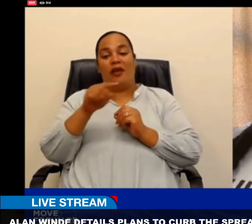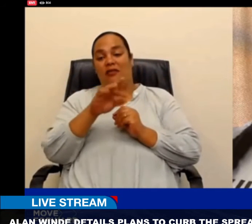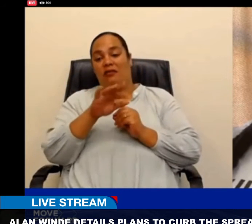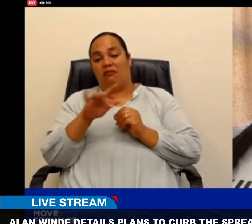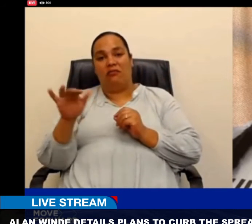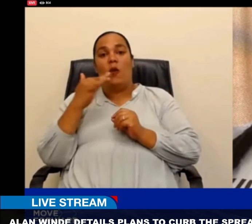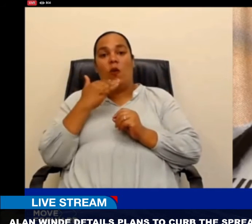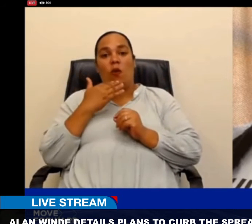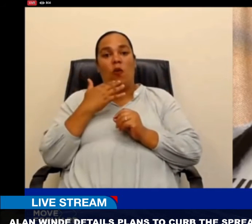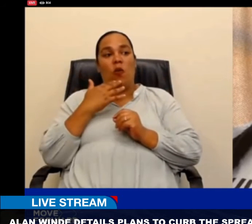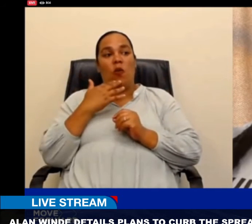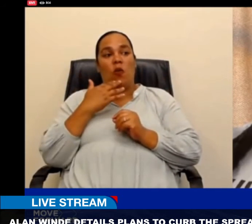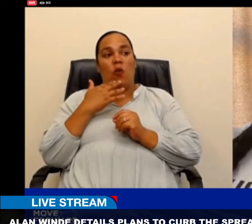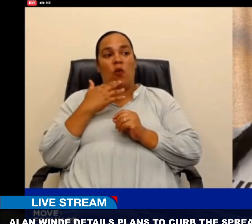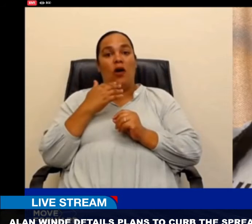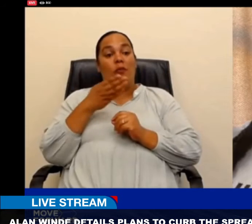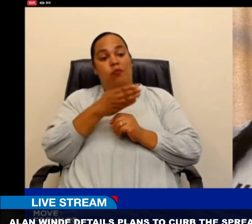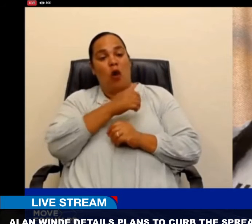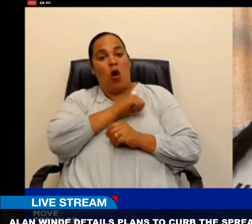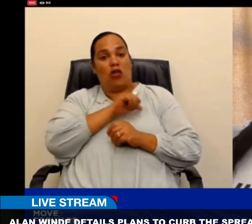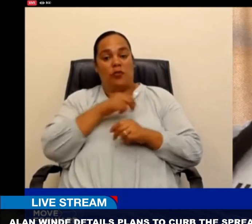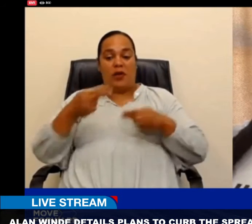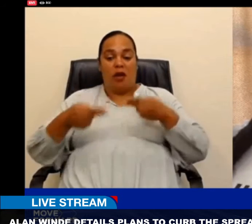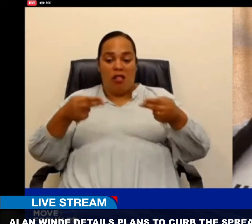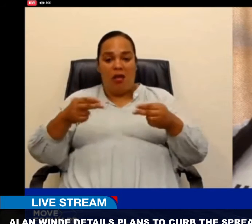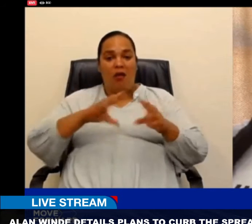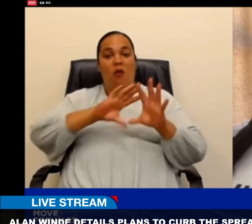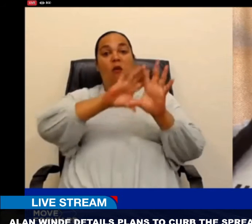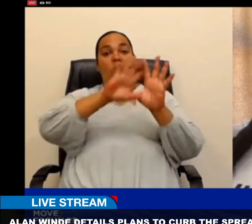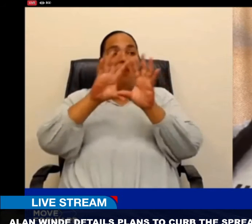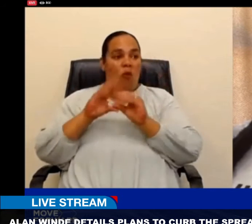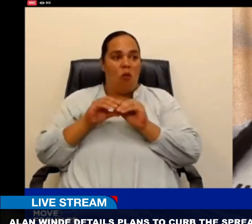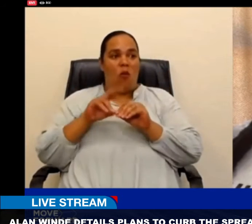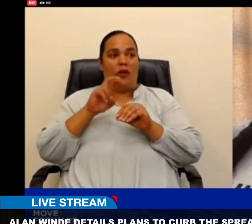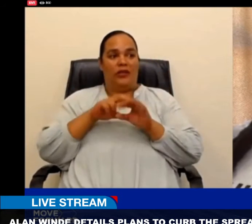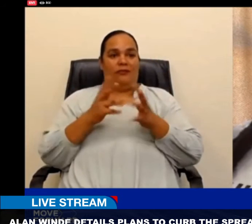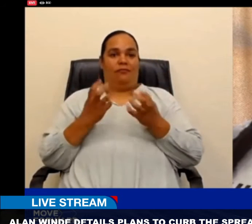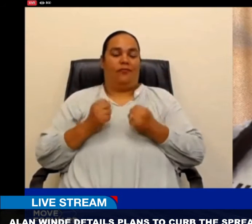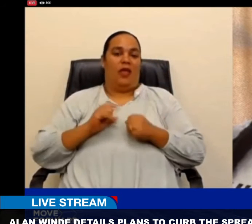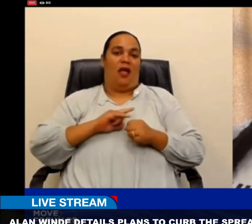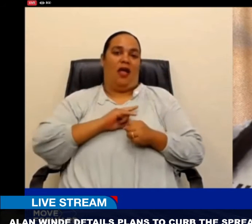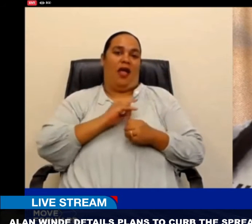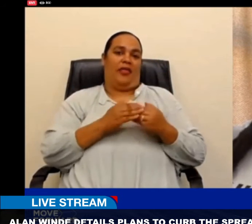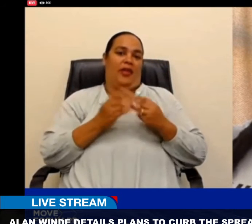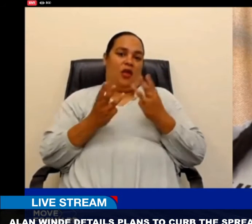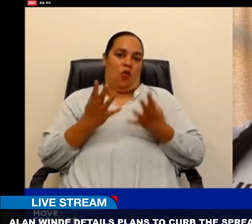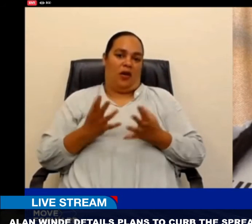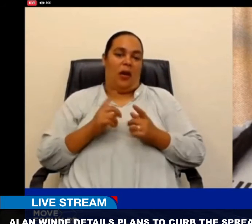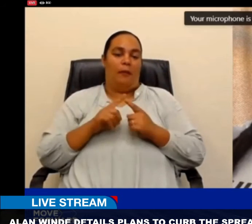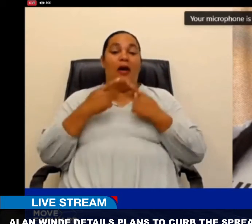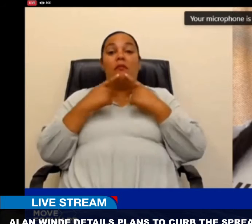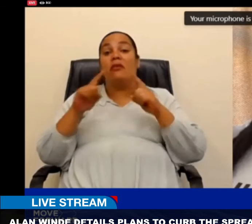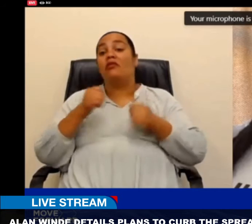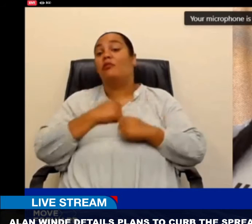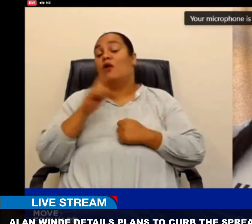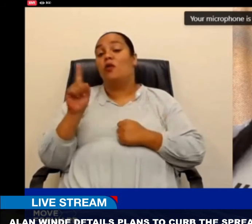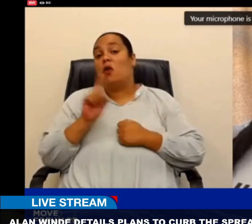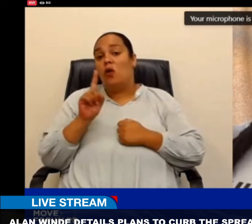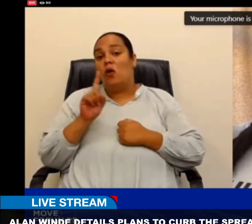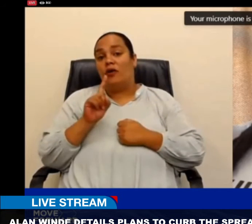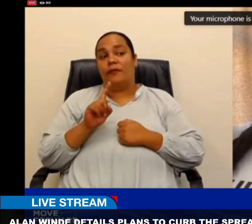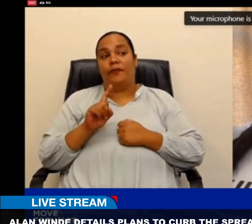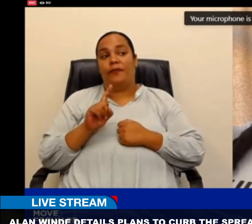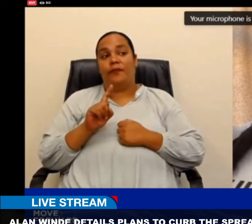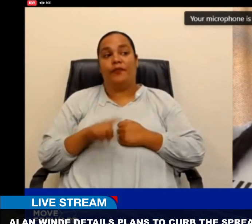are occupying our beds, all of these have to be absorbed by the healthcare worker. So my message is the 3